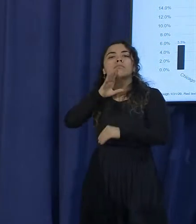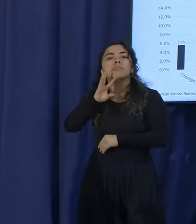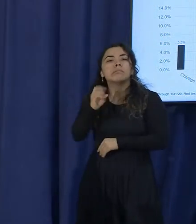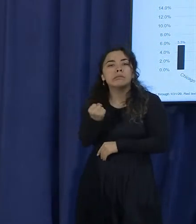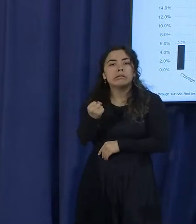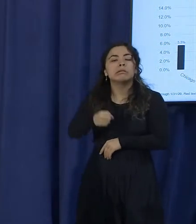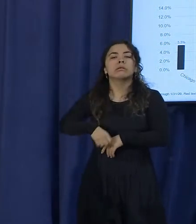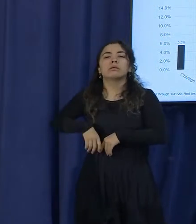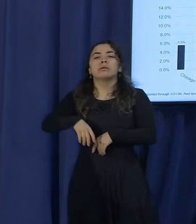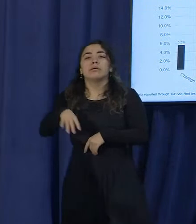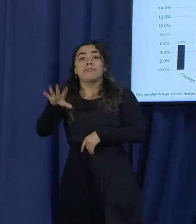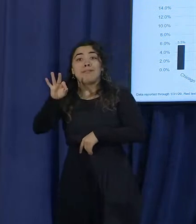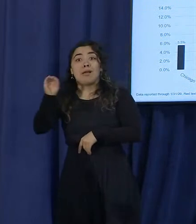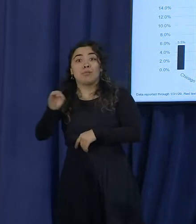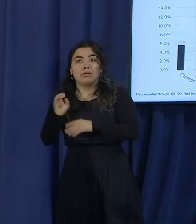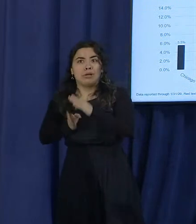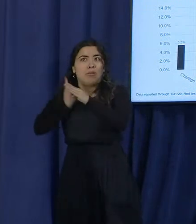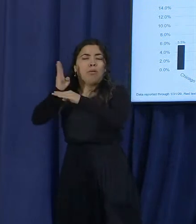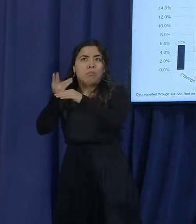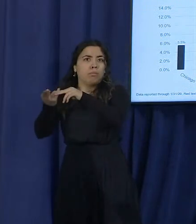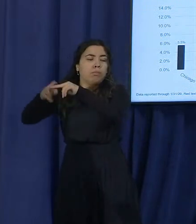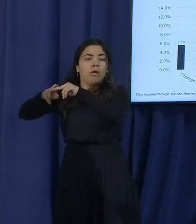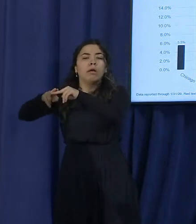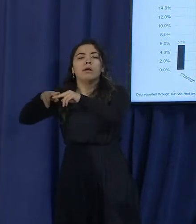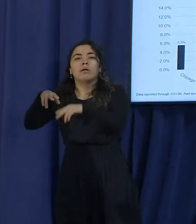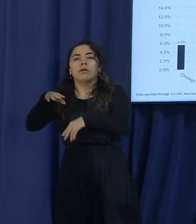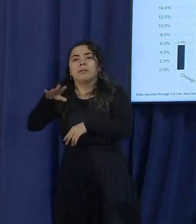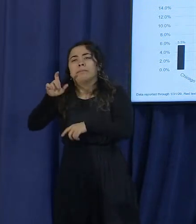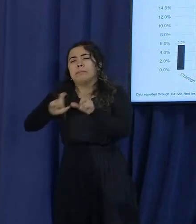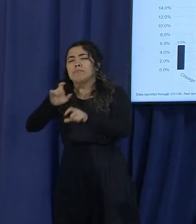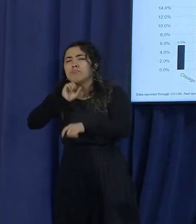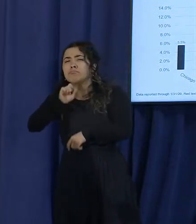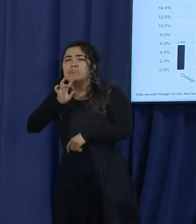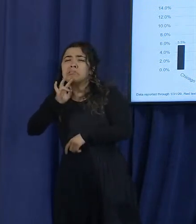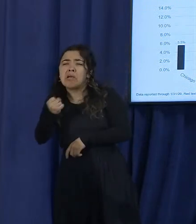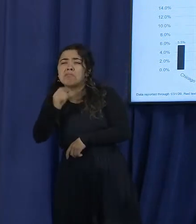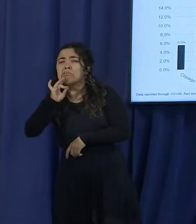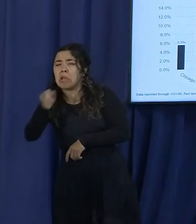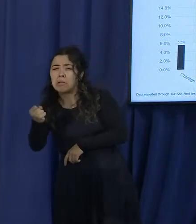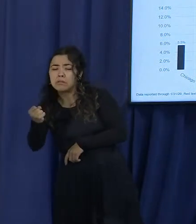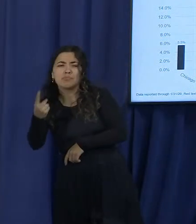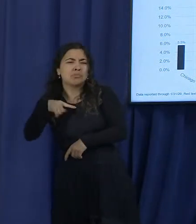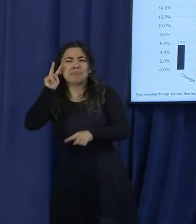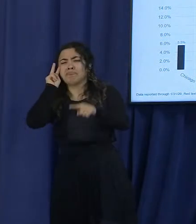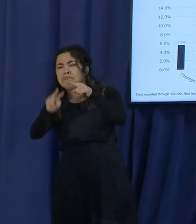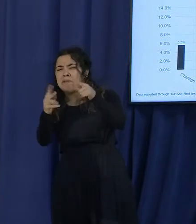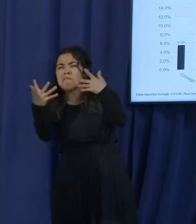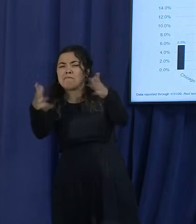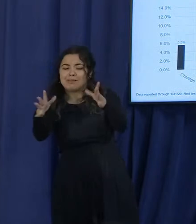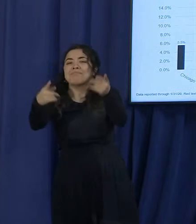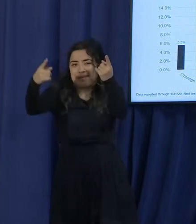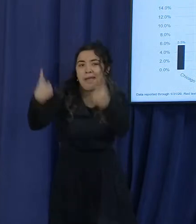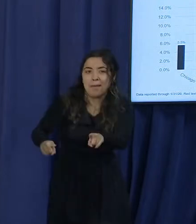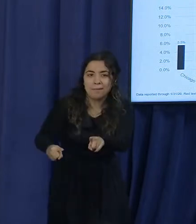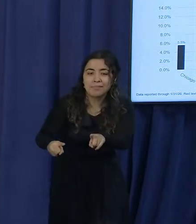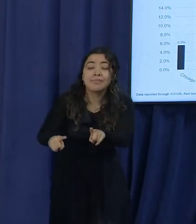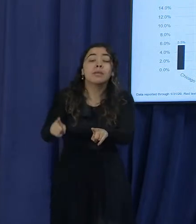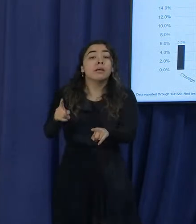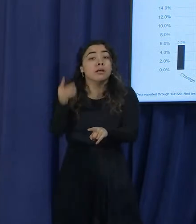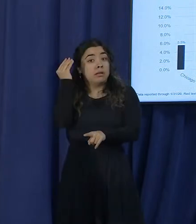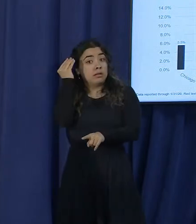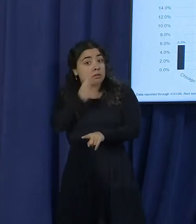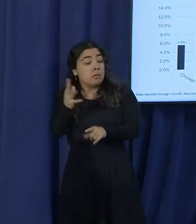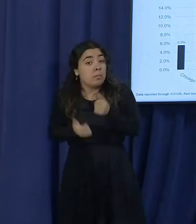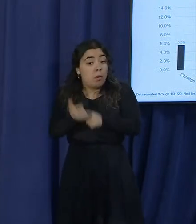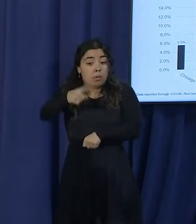in their 80s. And this is exactly what we expected. As a reminder, most of these people are getting